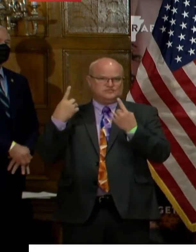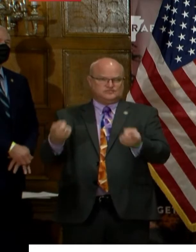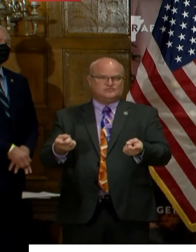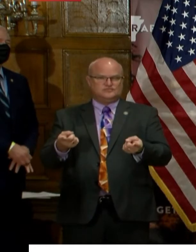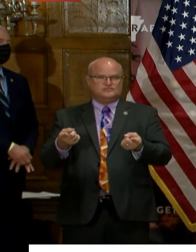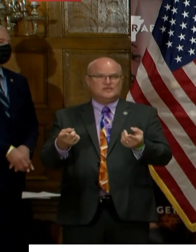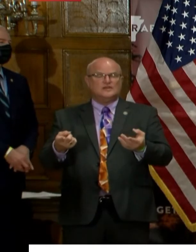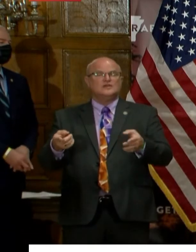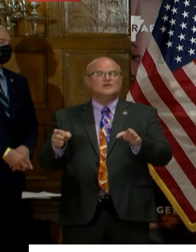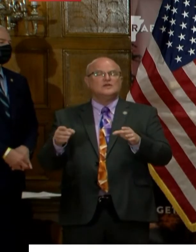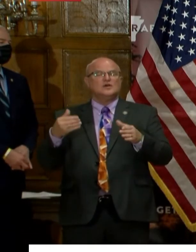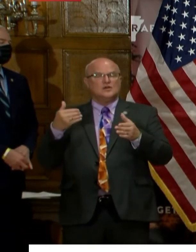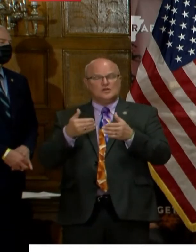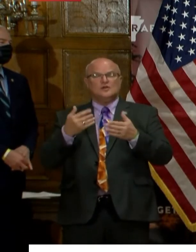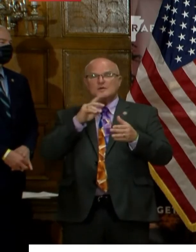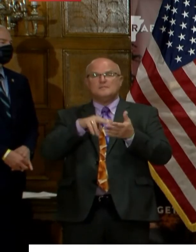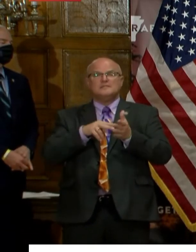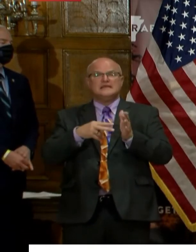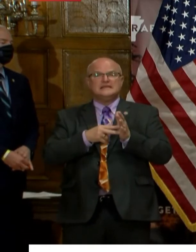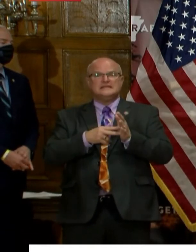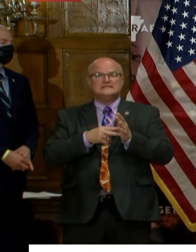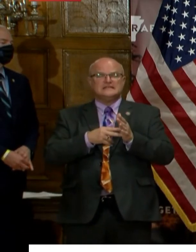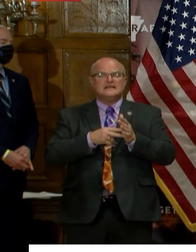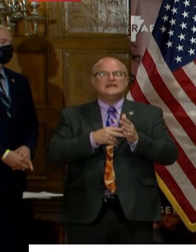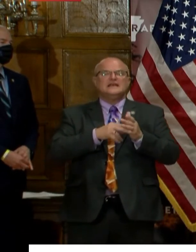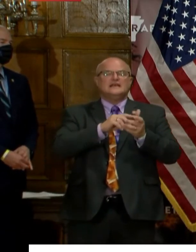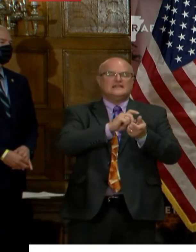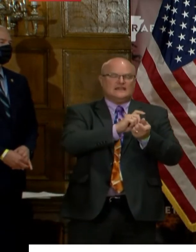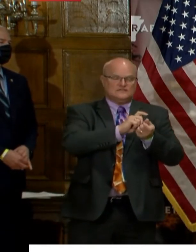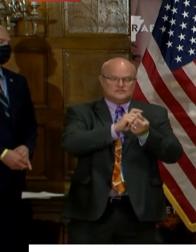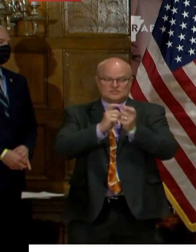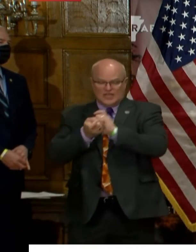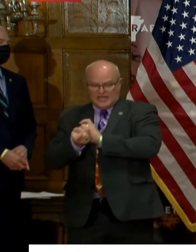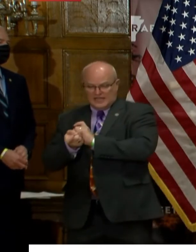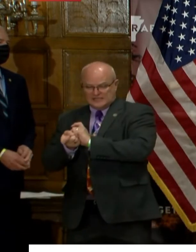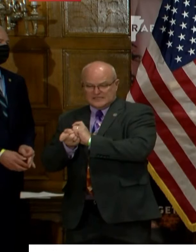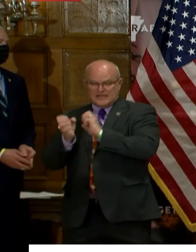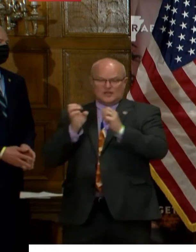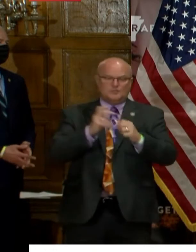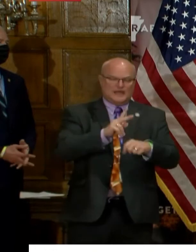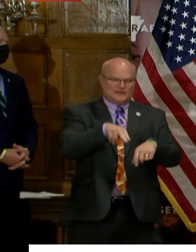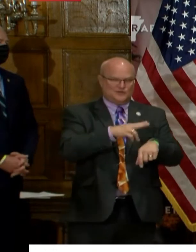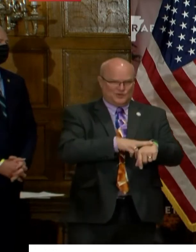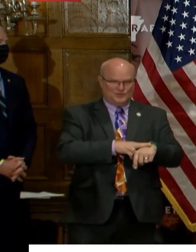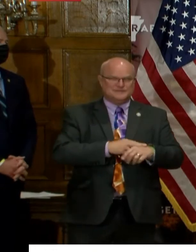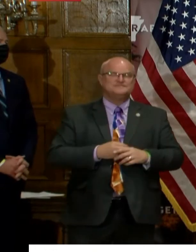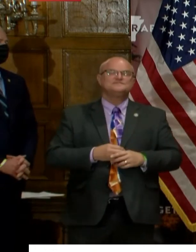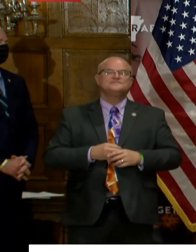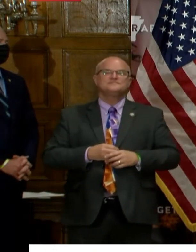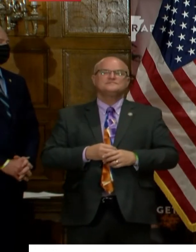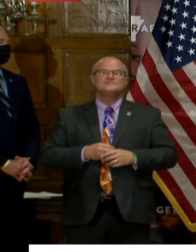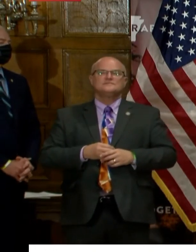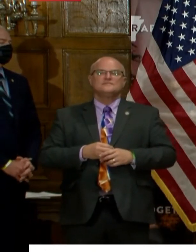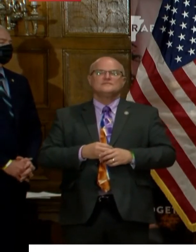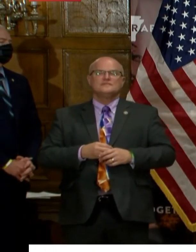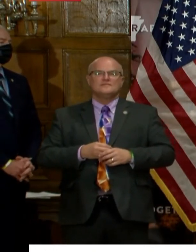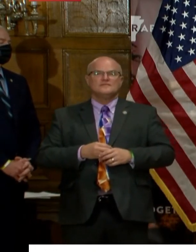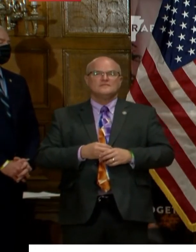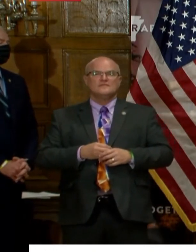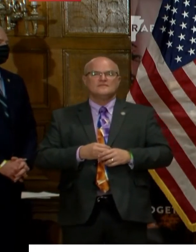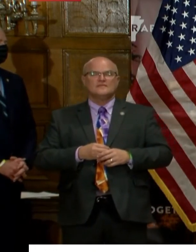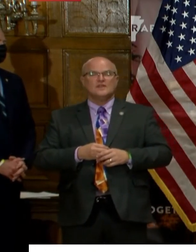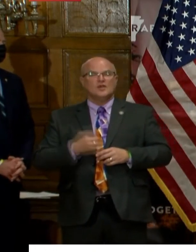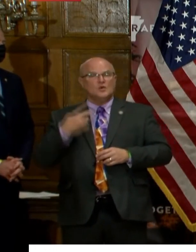have been closed, which means they have reverted to normal operation. We do acknowledge